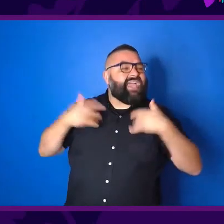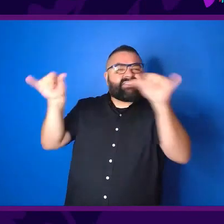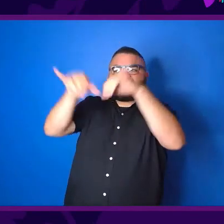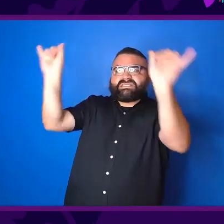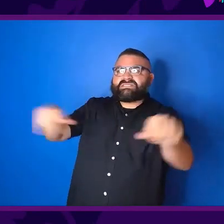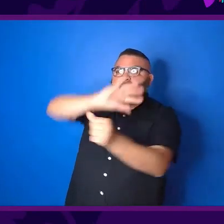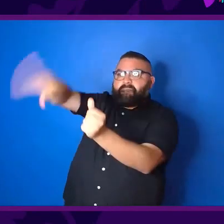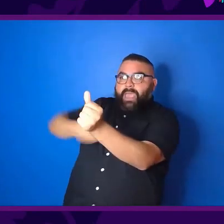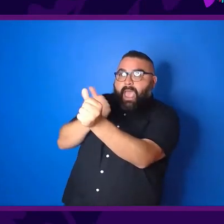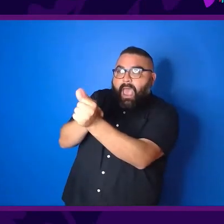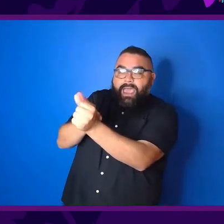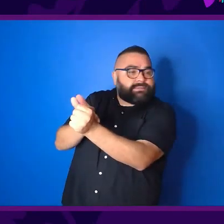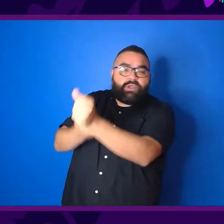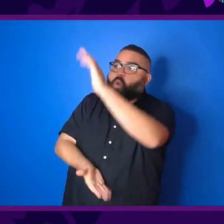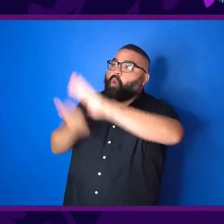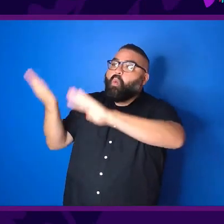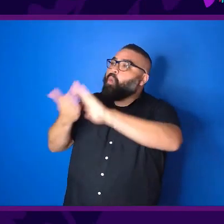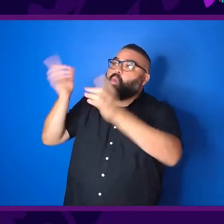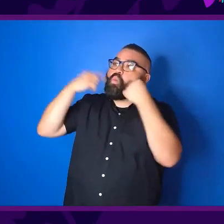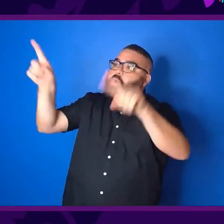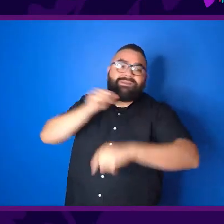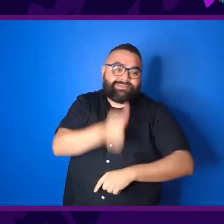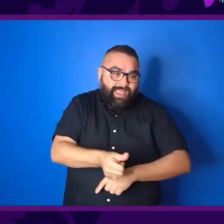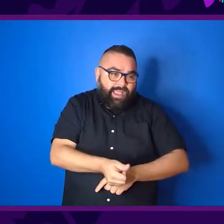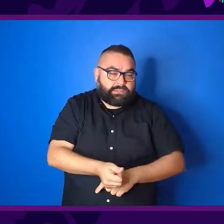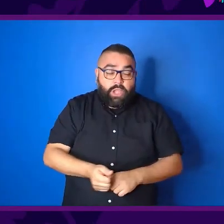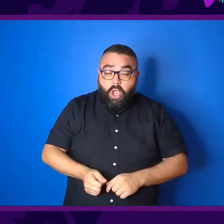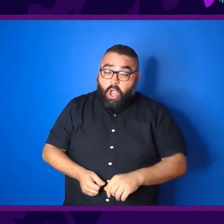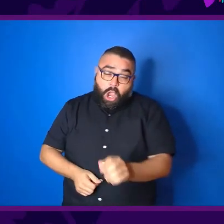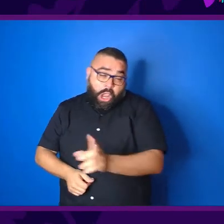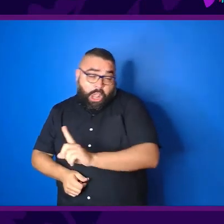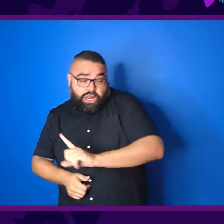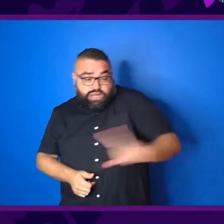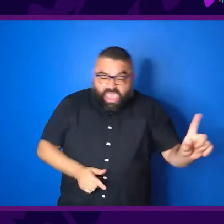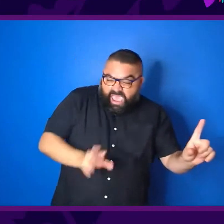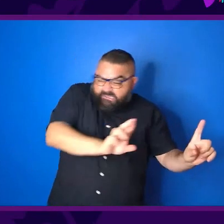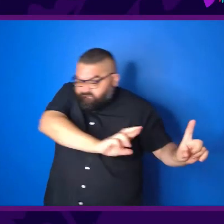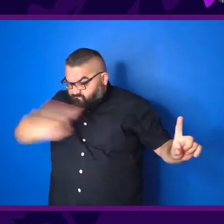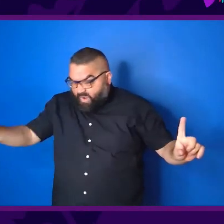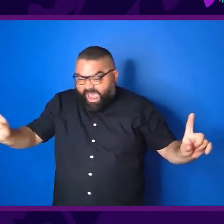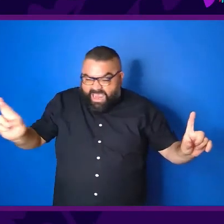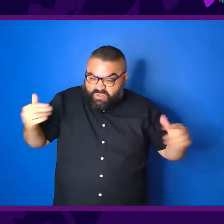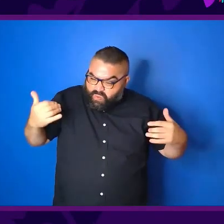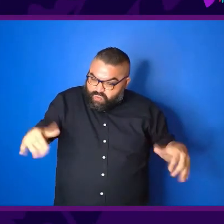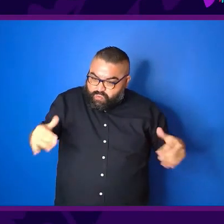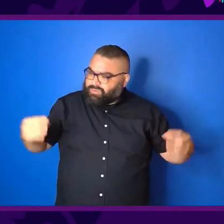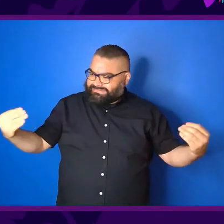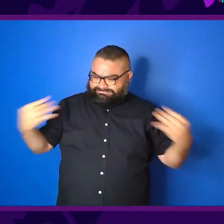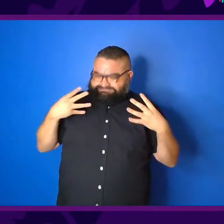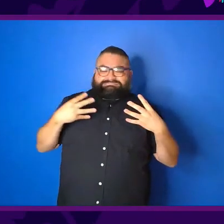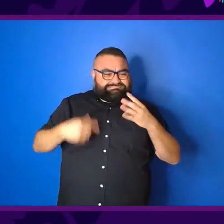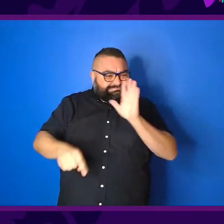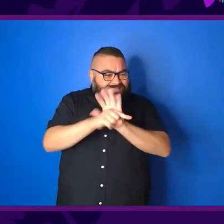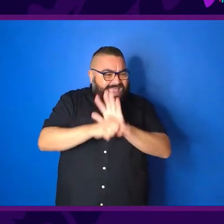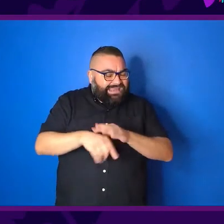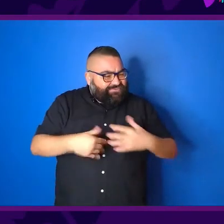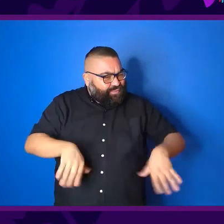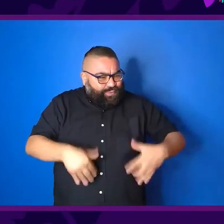Our extreme left, our extreme right are killing us. And right now, with the kind of presidency that we have right now, the